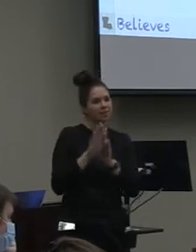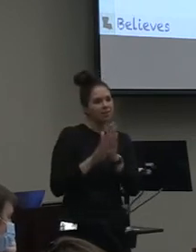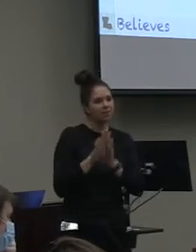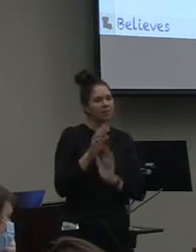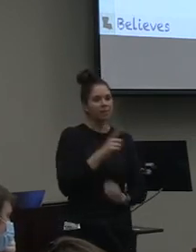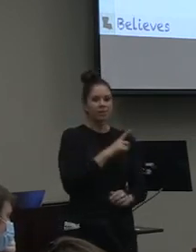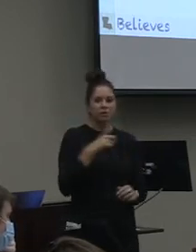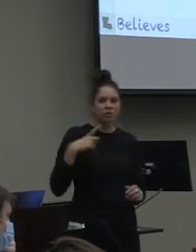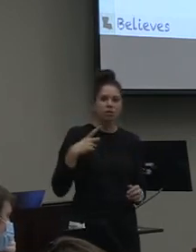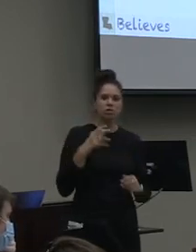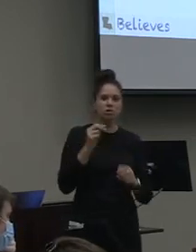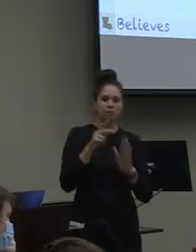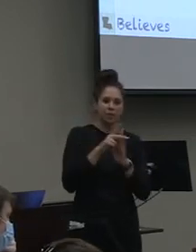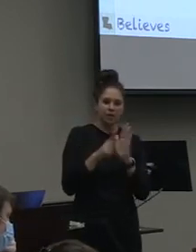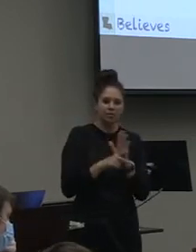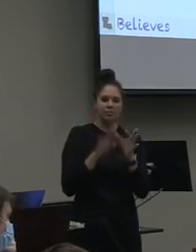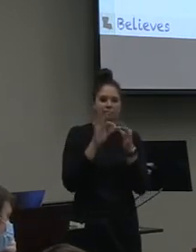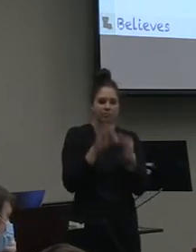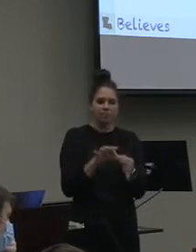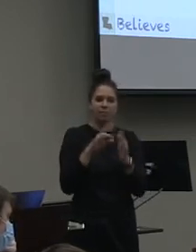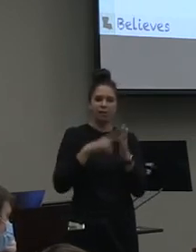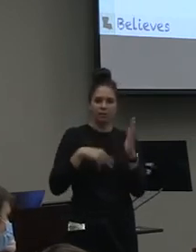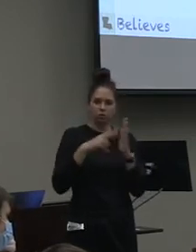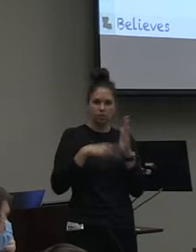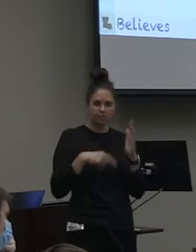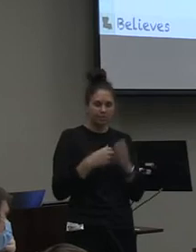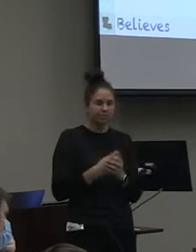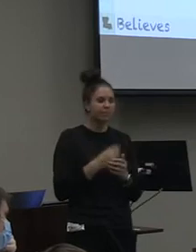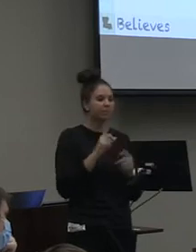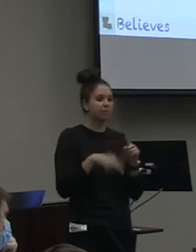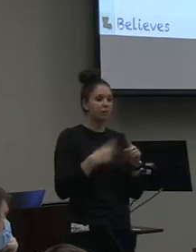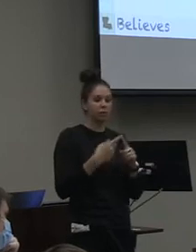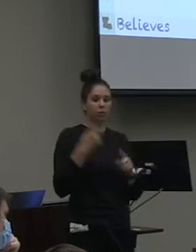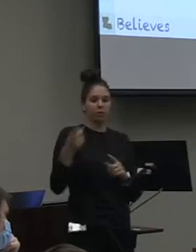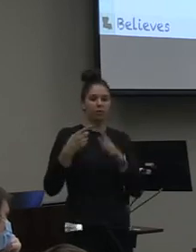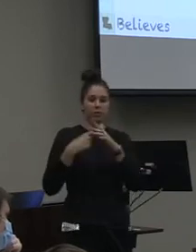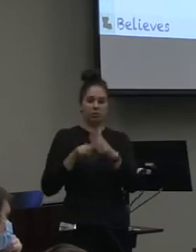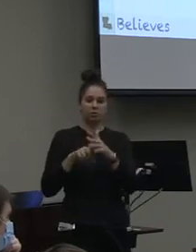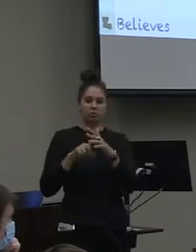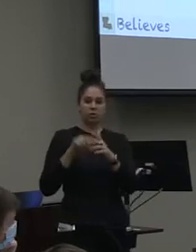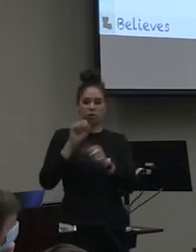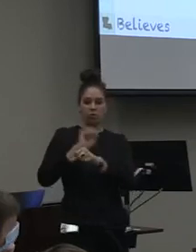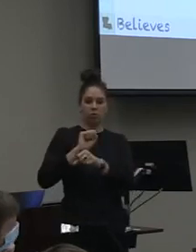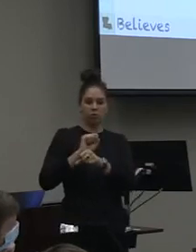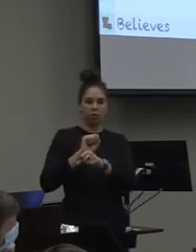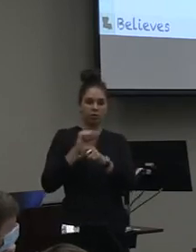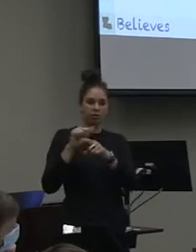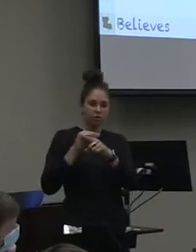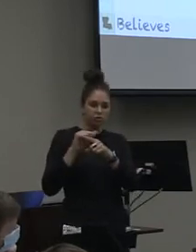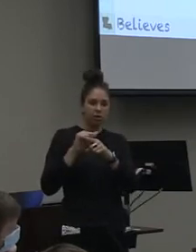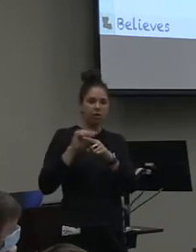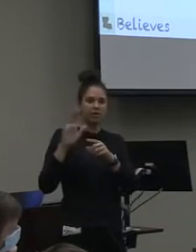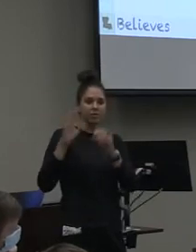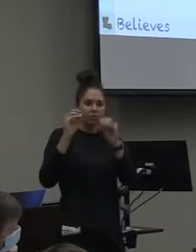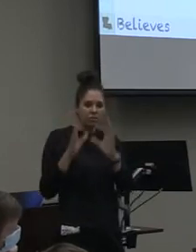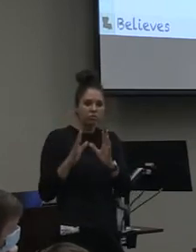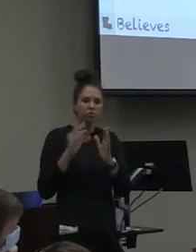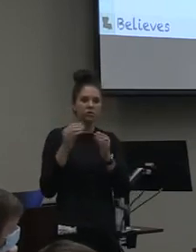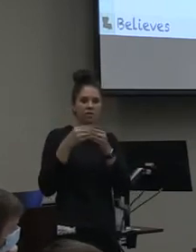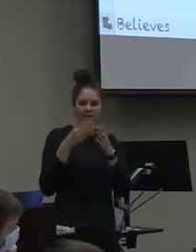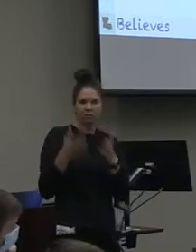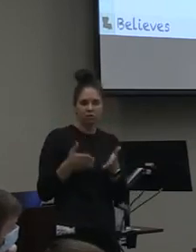developing legislation and policy around literacy, and then when they started the work of training their teachers and